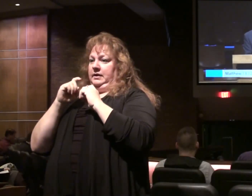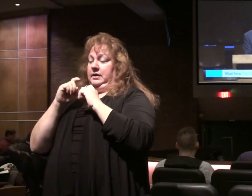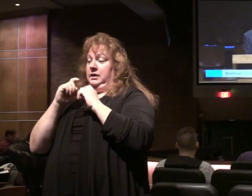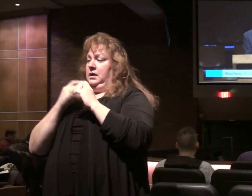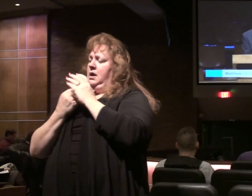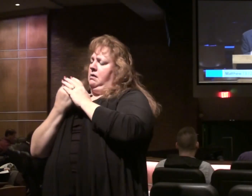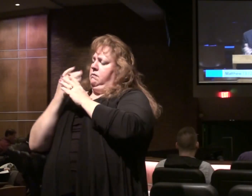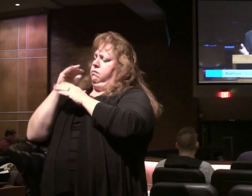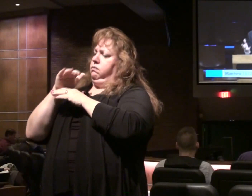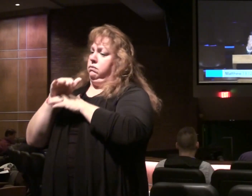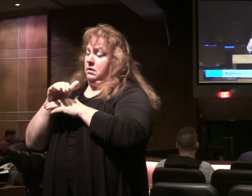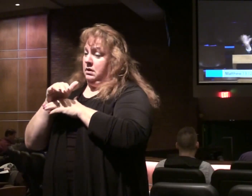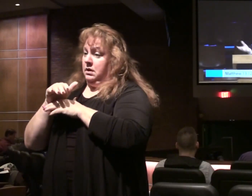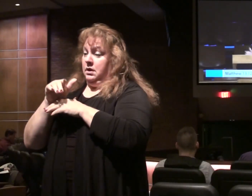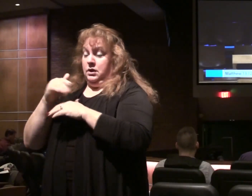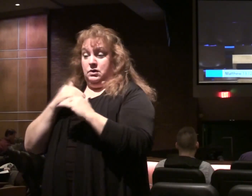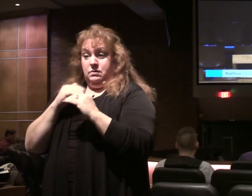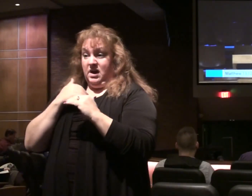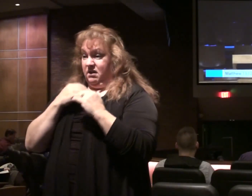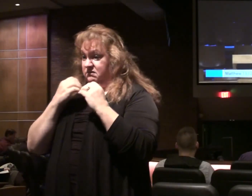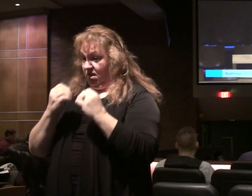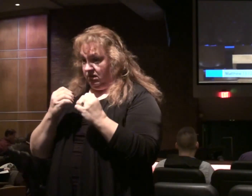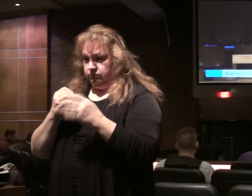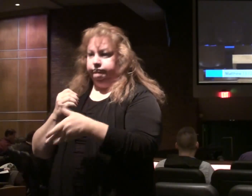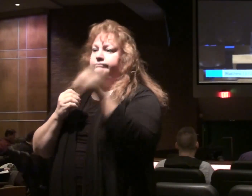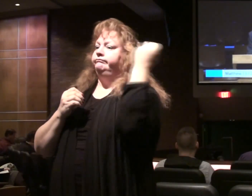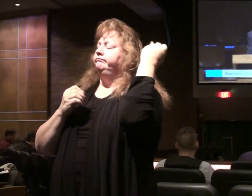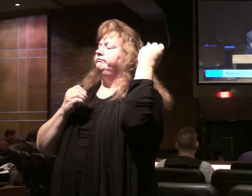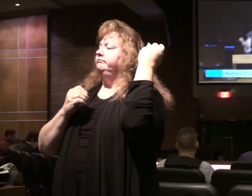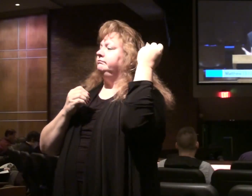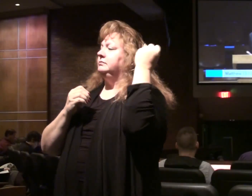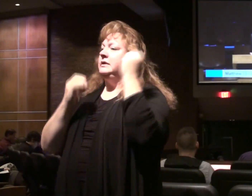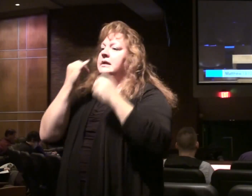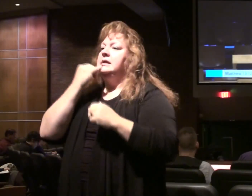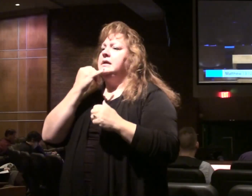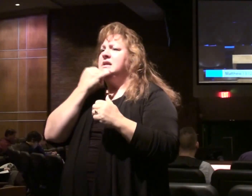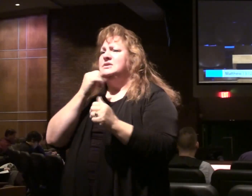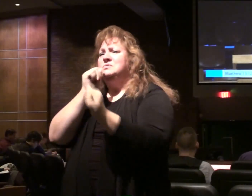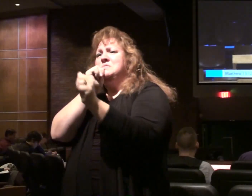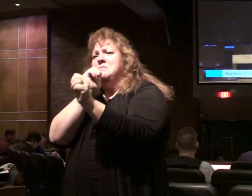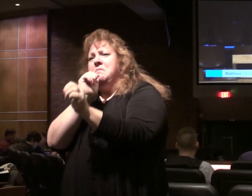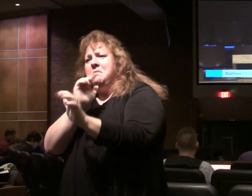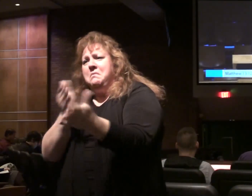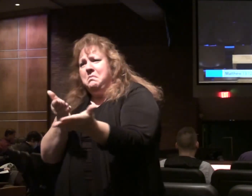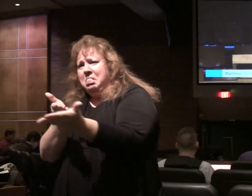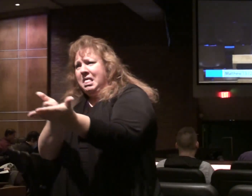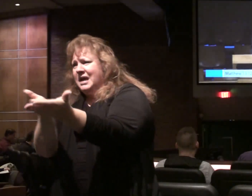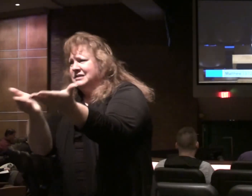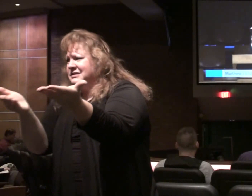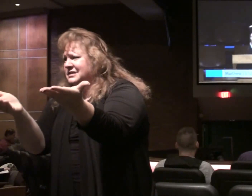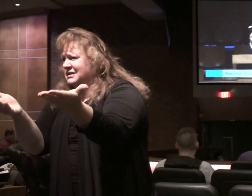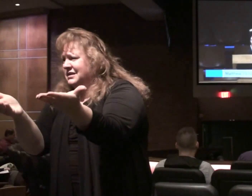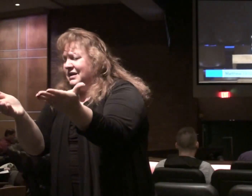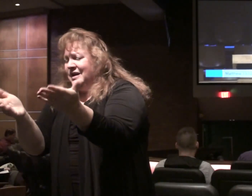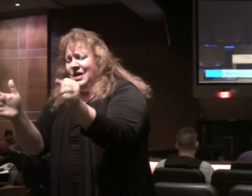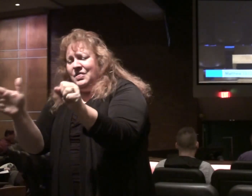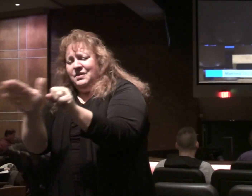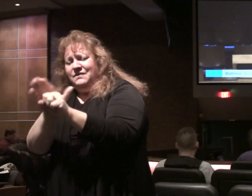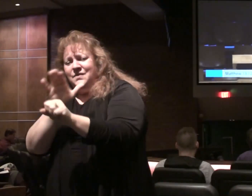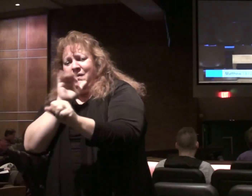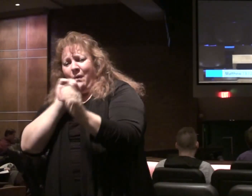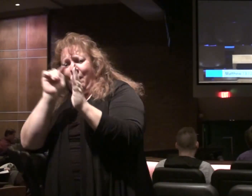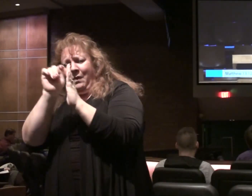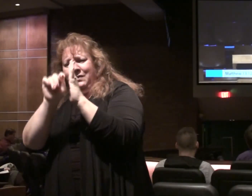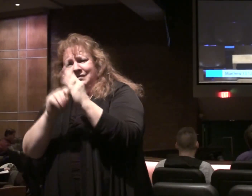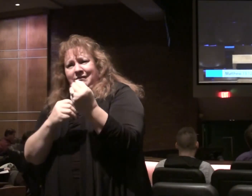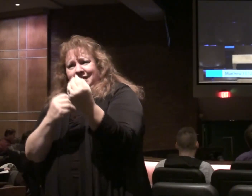does not have, even what he has will be taken away from him. The nation Israel had been blessed. The entire Old Testament had been